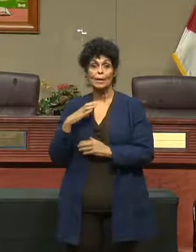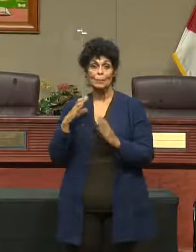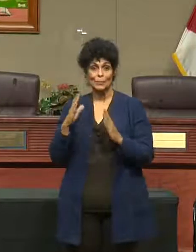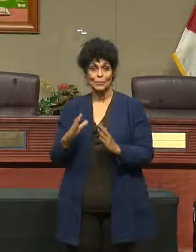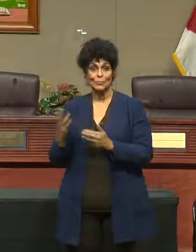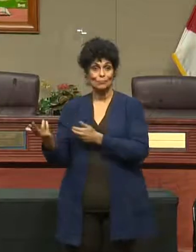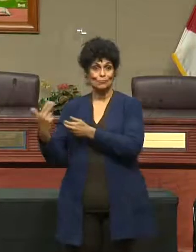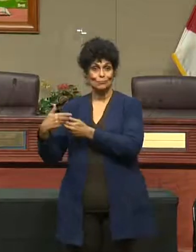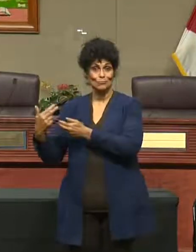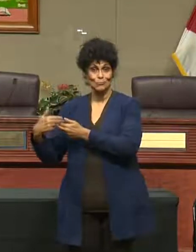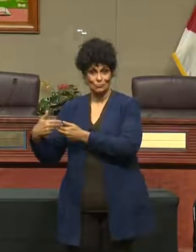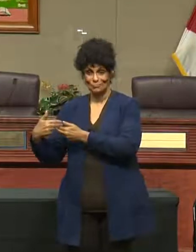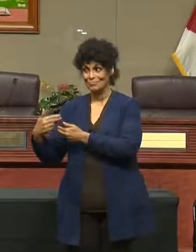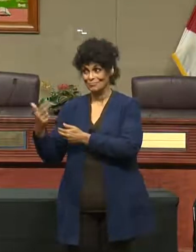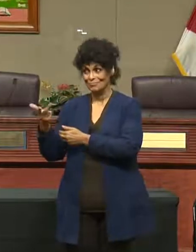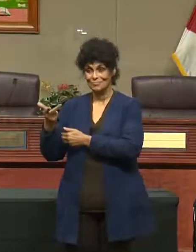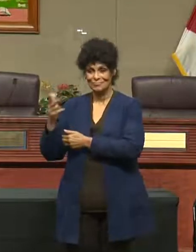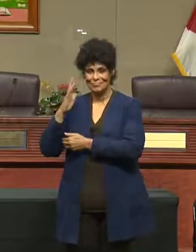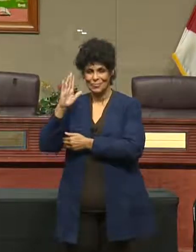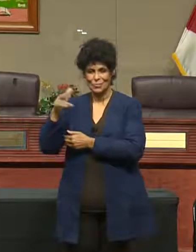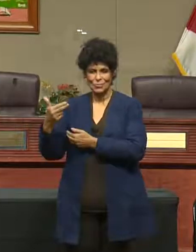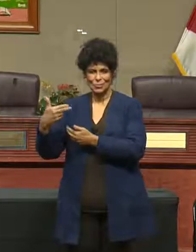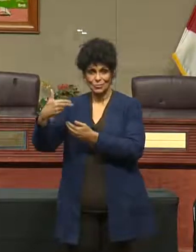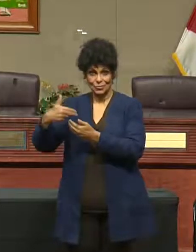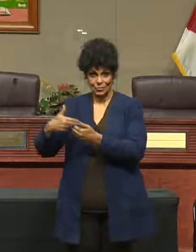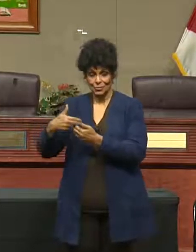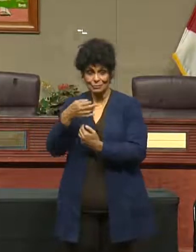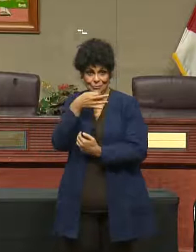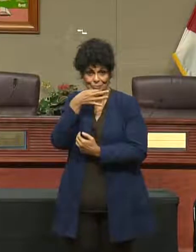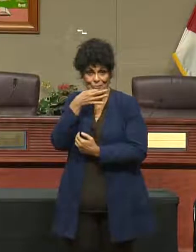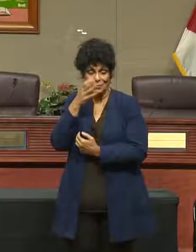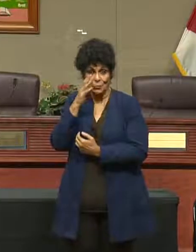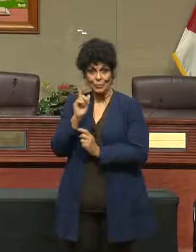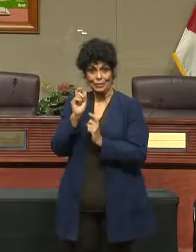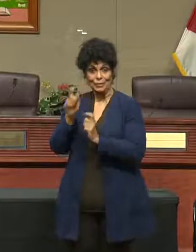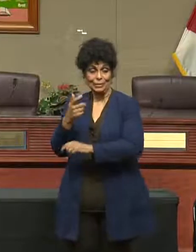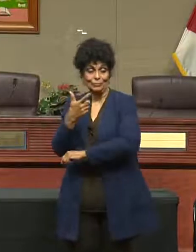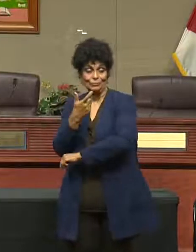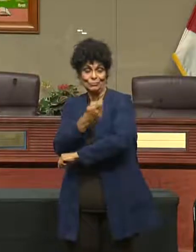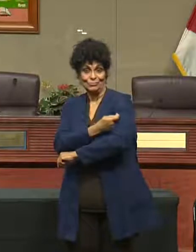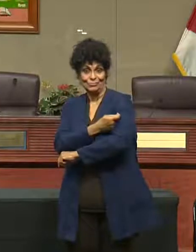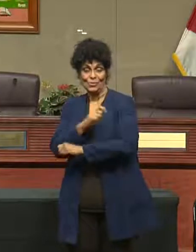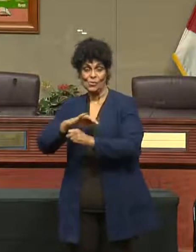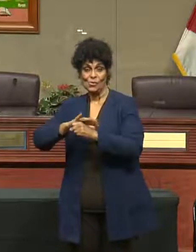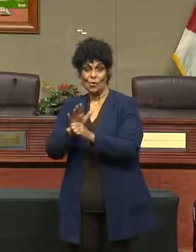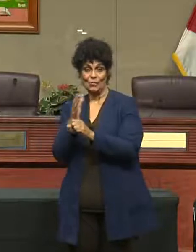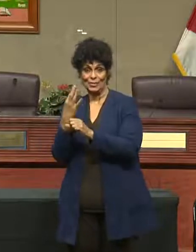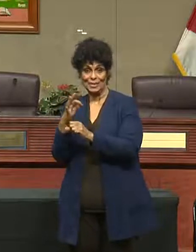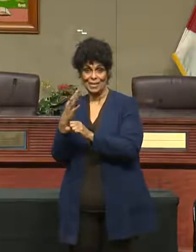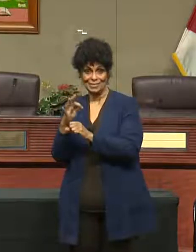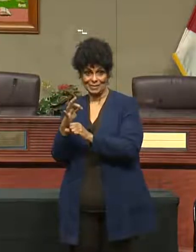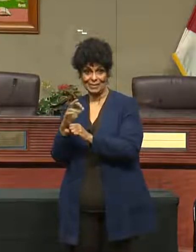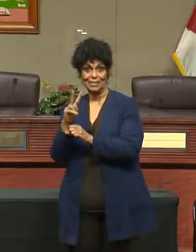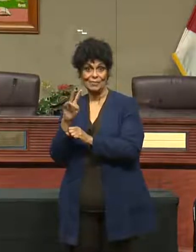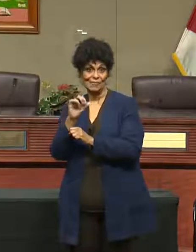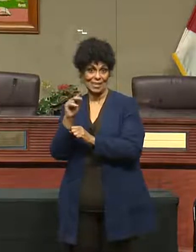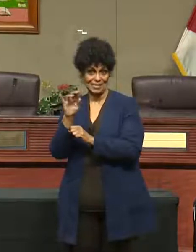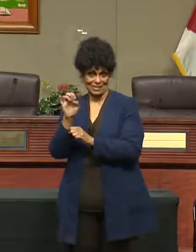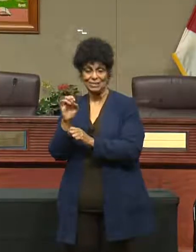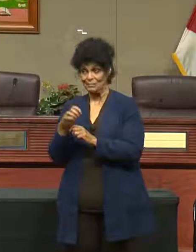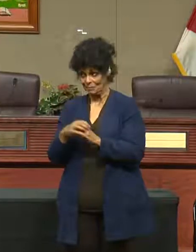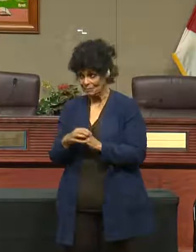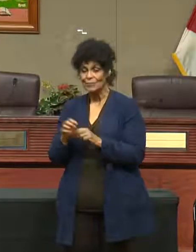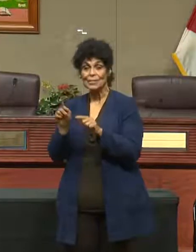will in just a few moments be receiving the COVID-19 vaccine. We are joined by Commissioner